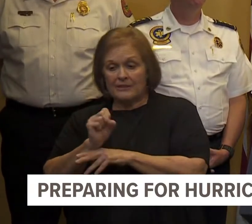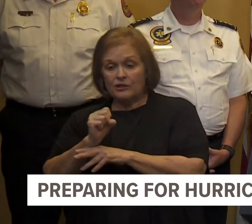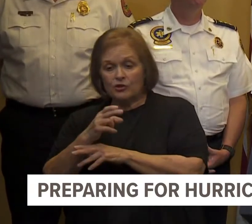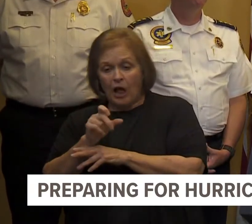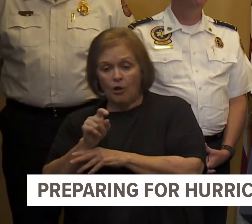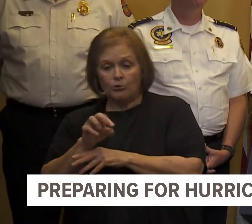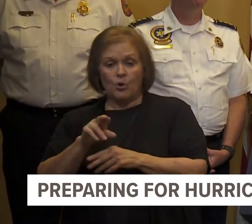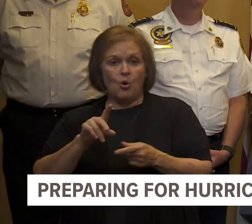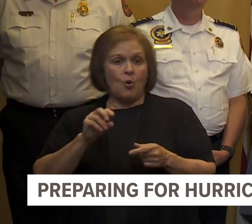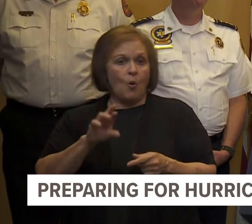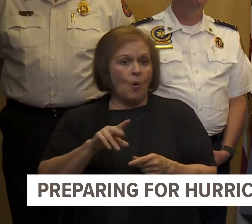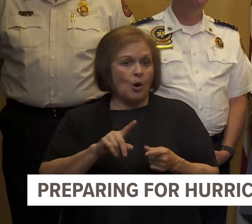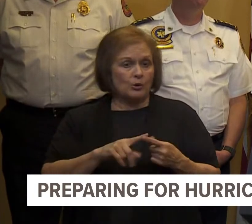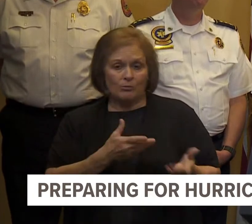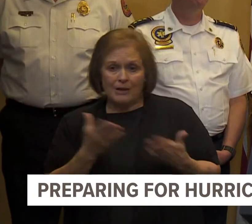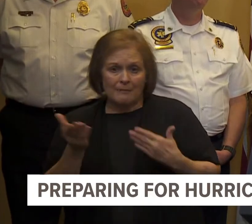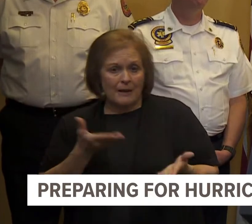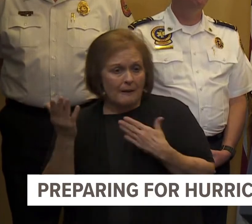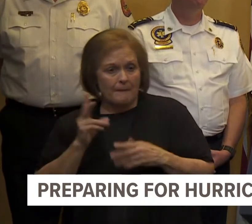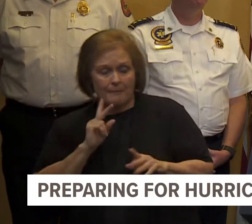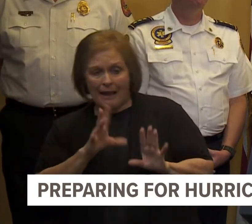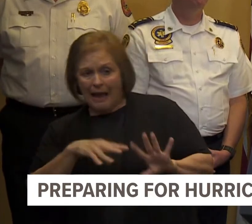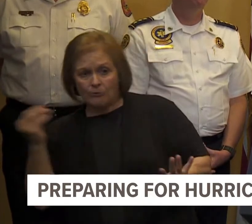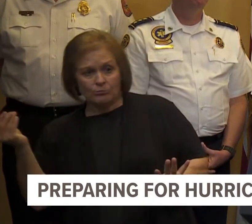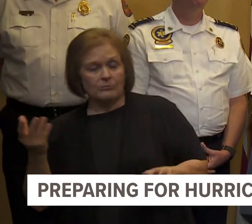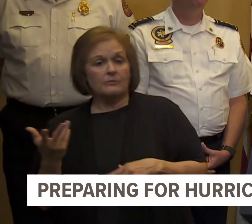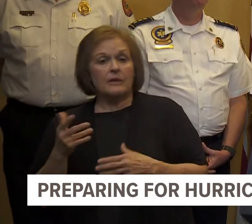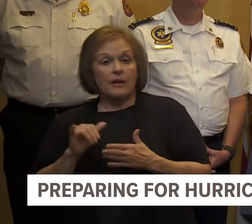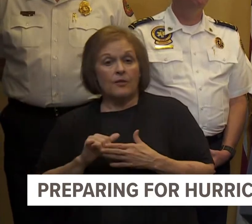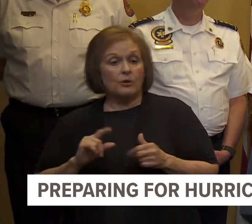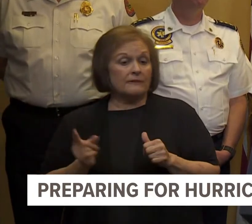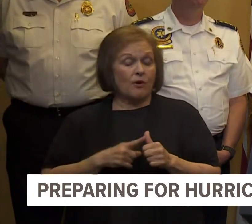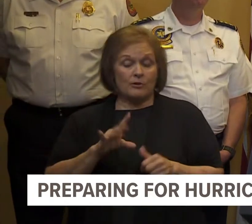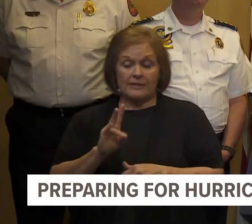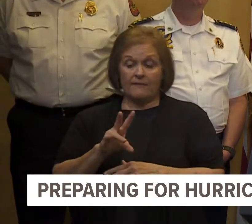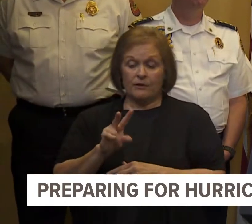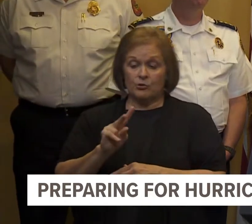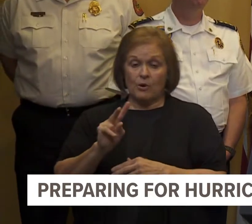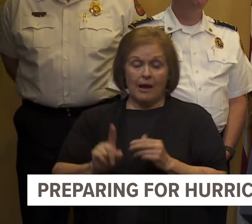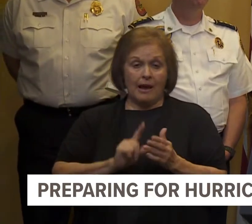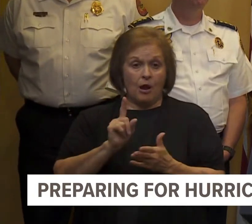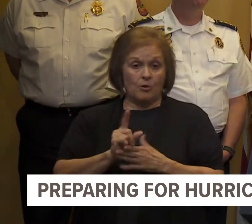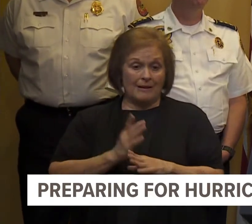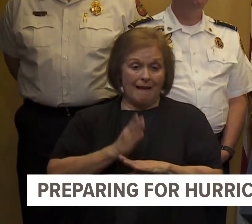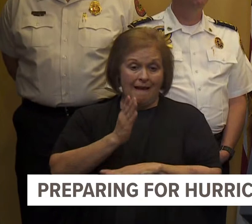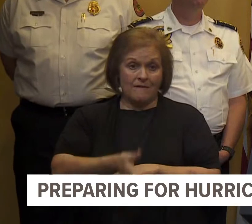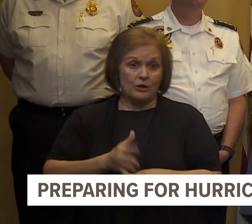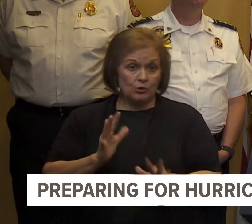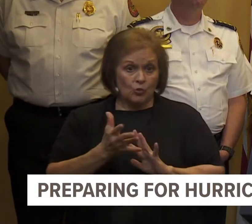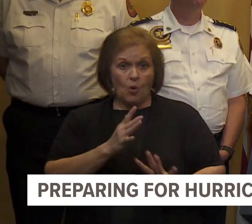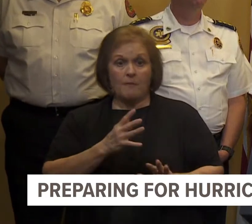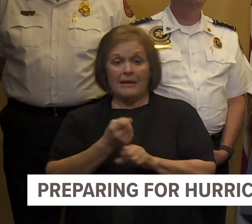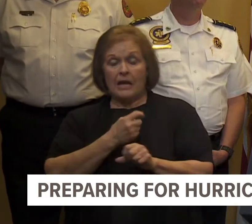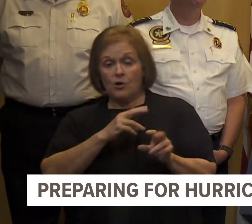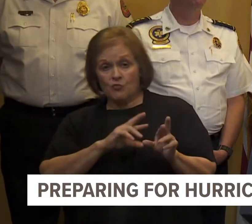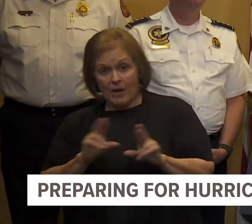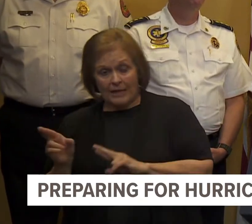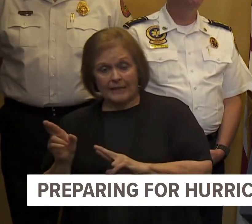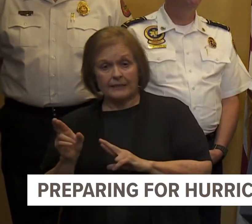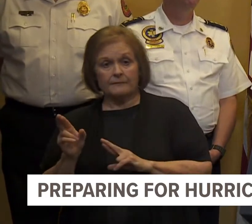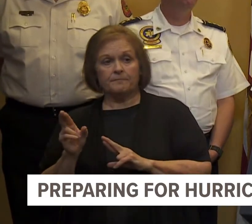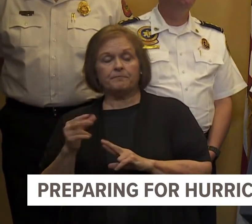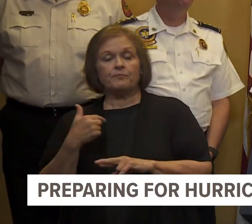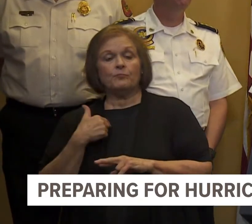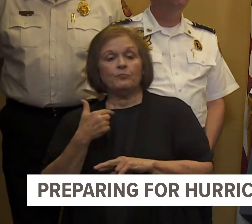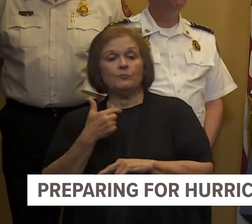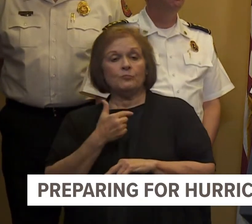people. But other than that, for those first 72 hours after a storm and getting ready,